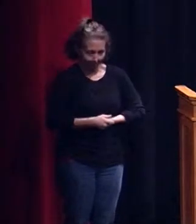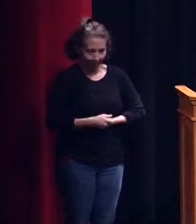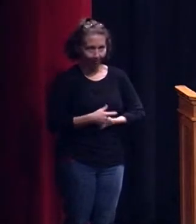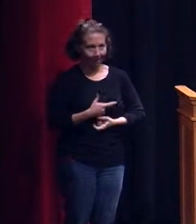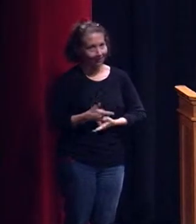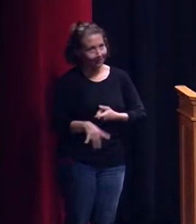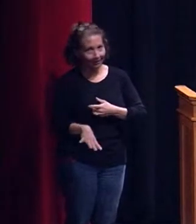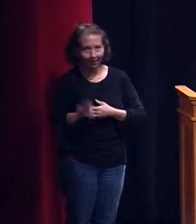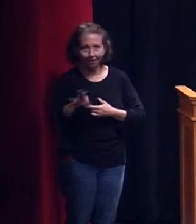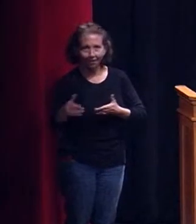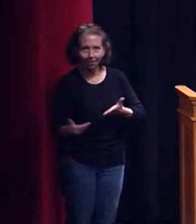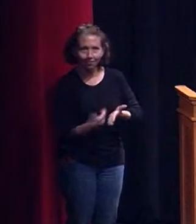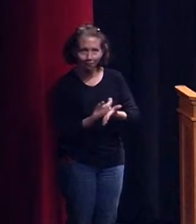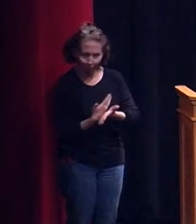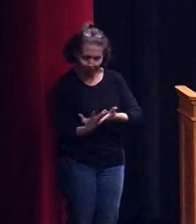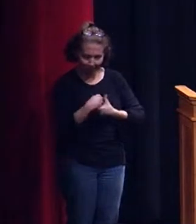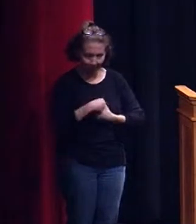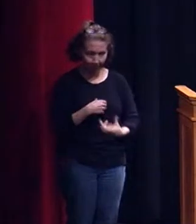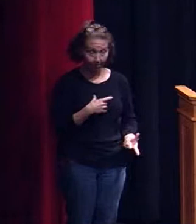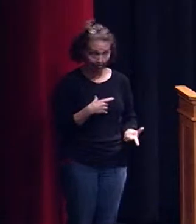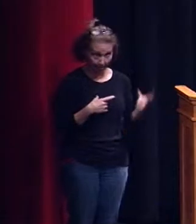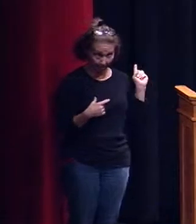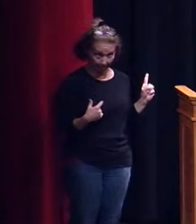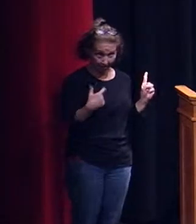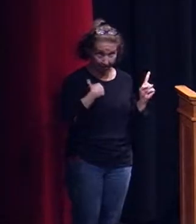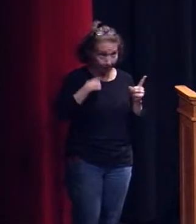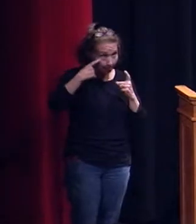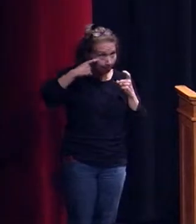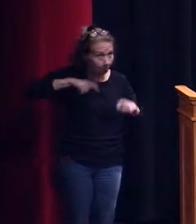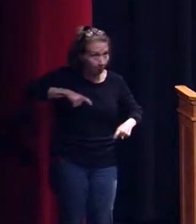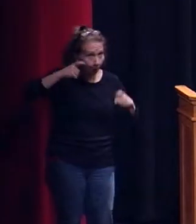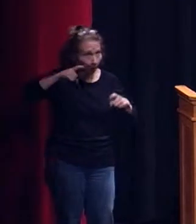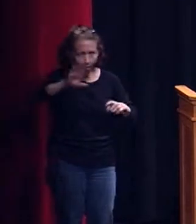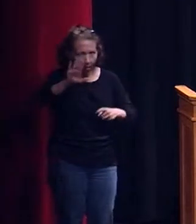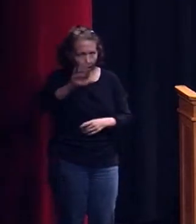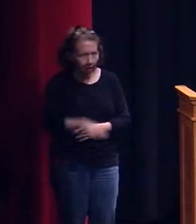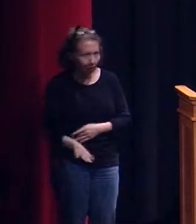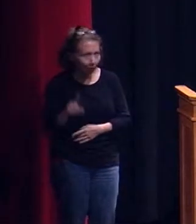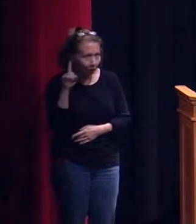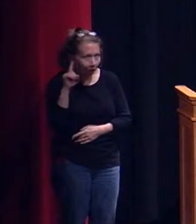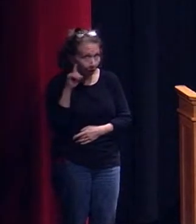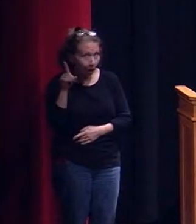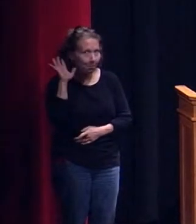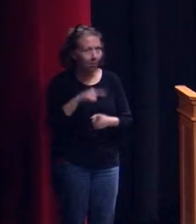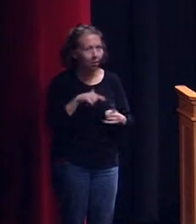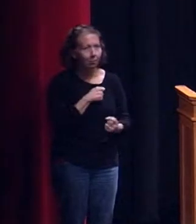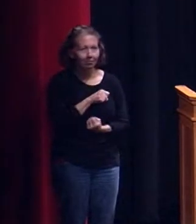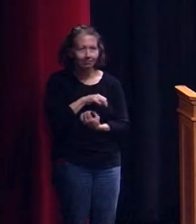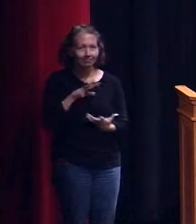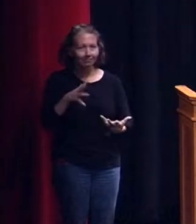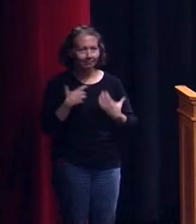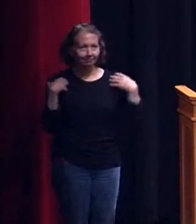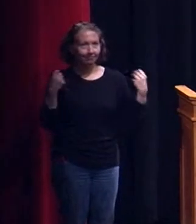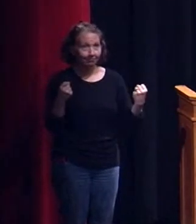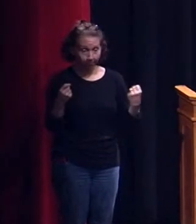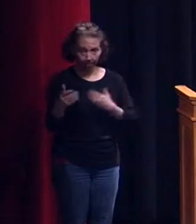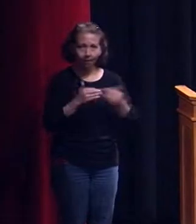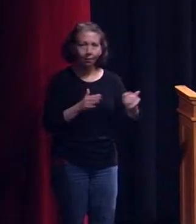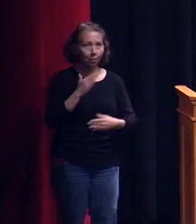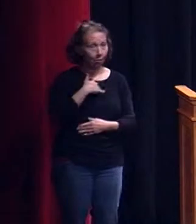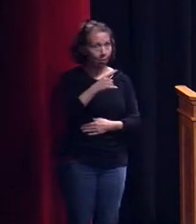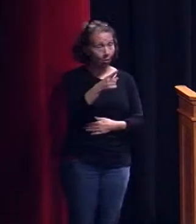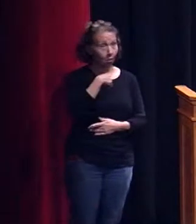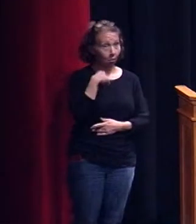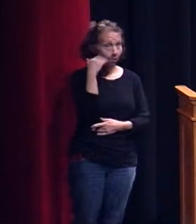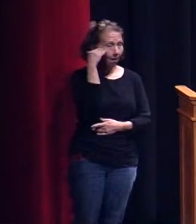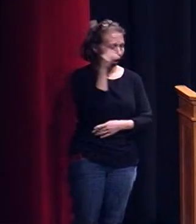new. You will not hear me weep, but you will surely hear me roar, although I am used to weeping